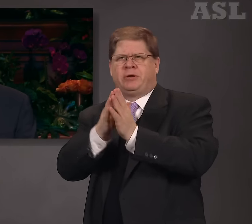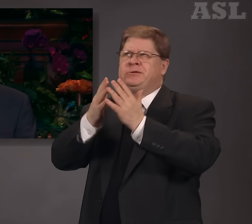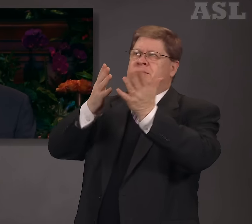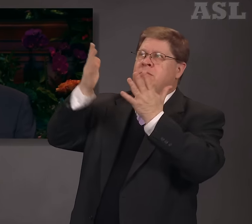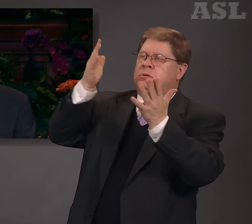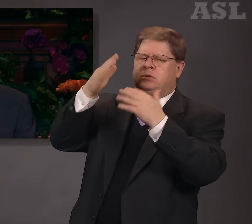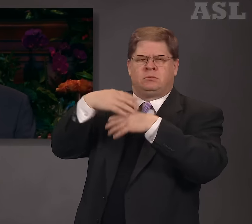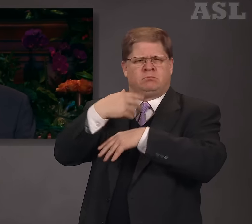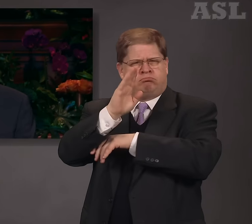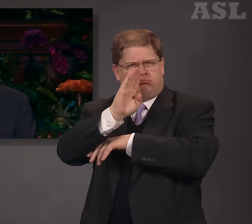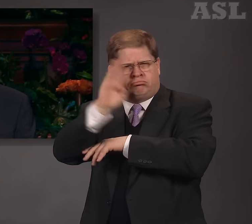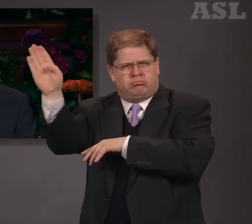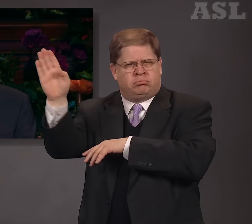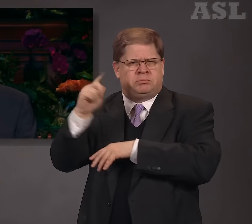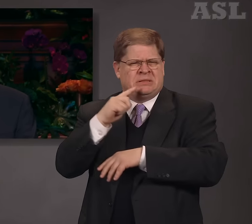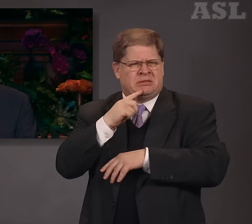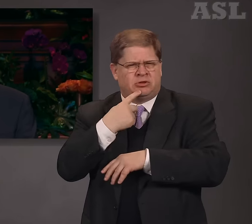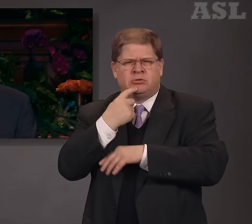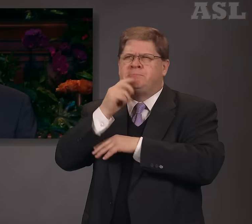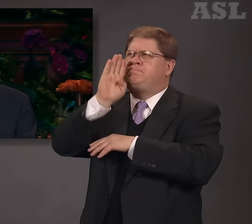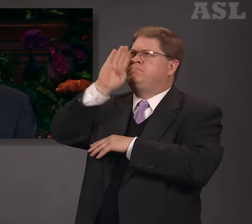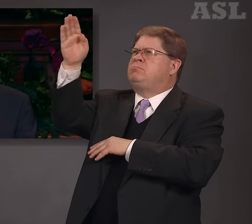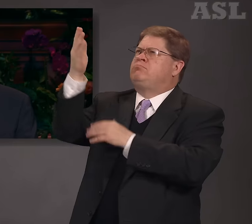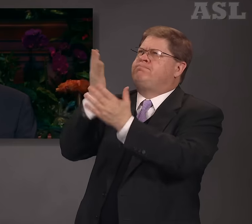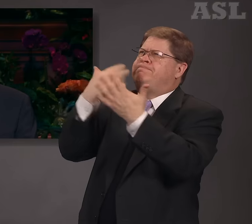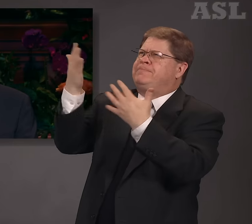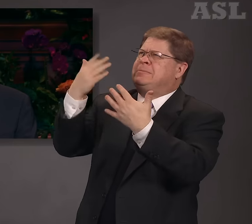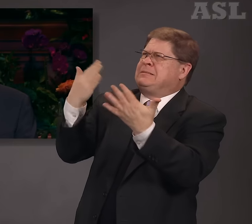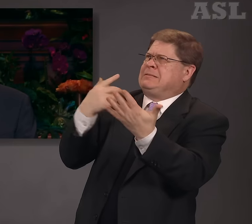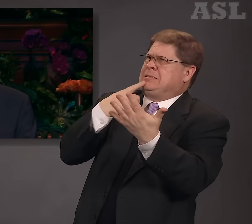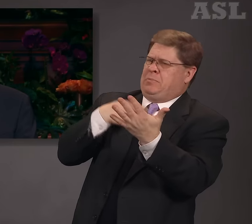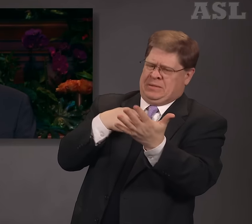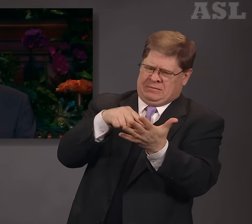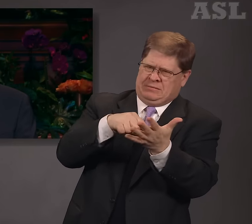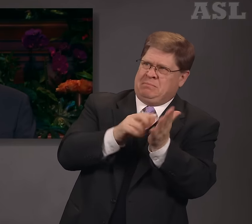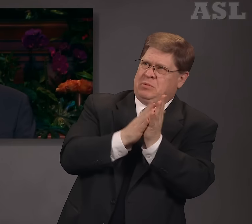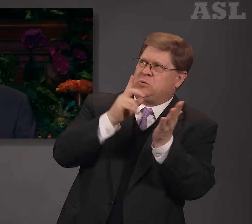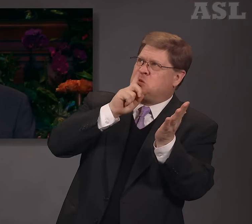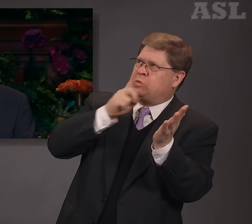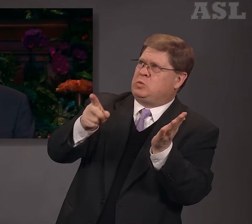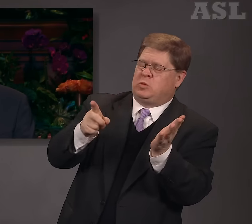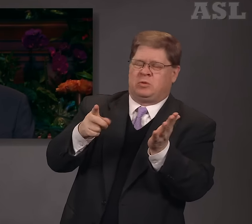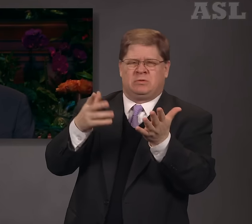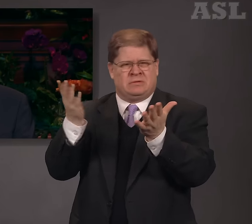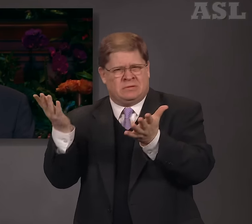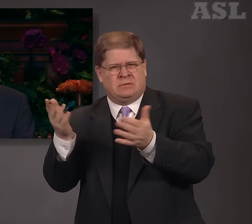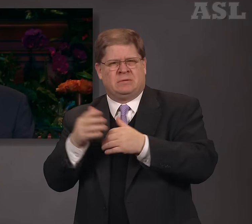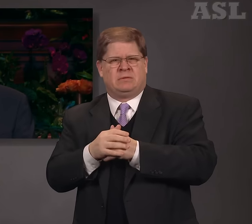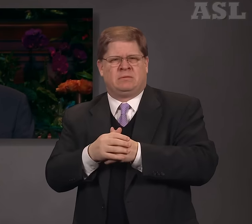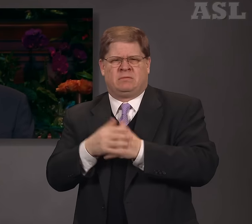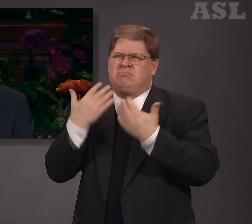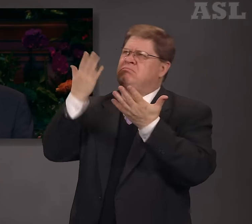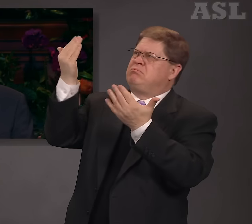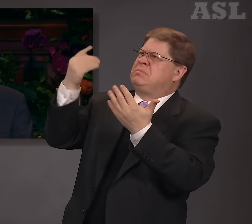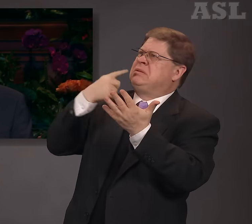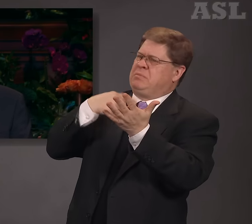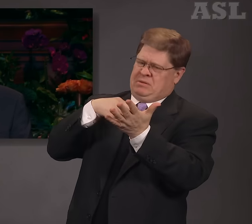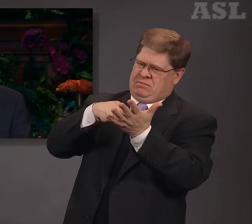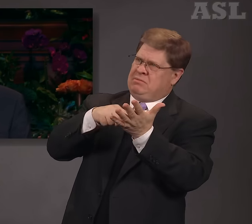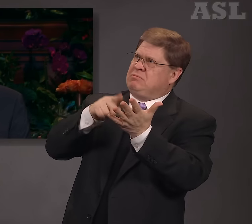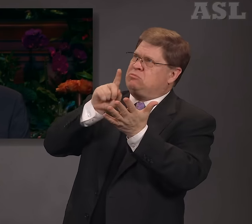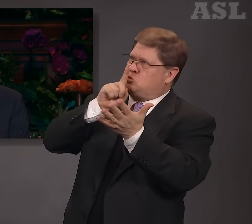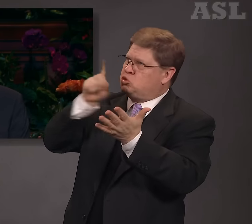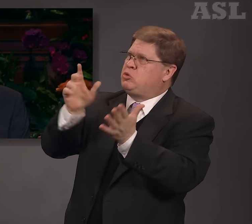I prayed more sincerely and with greater desire than I ever had before. I asked